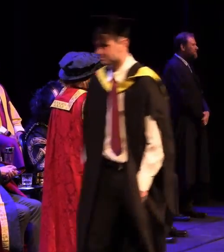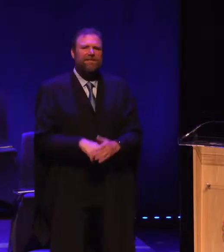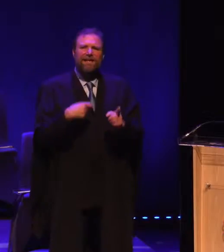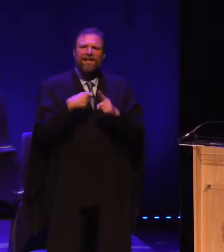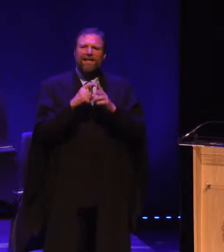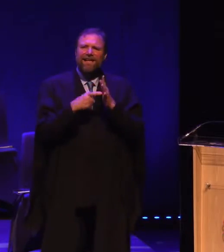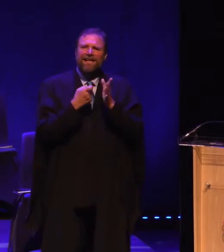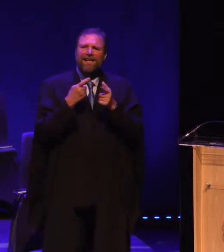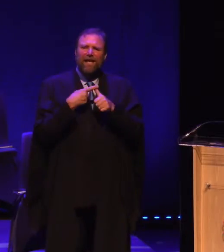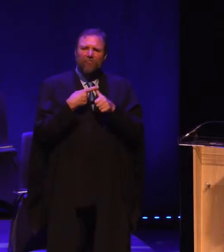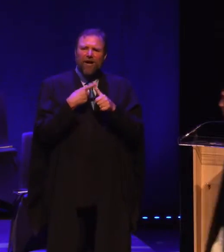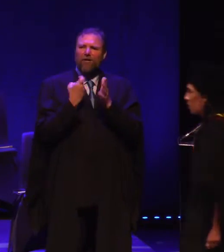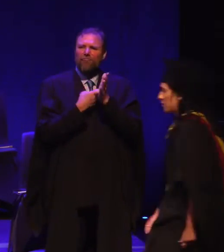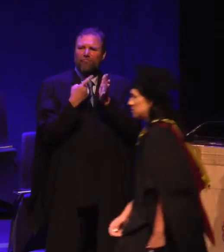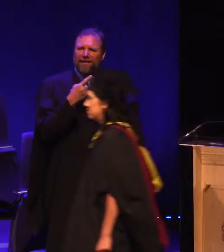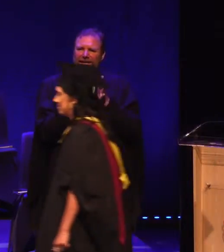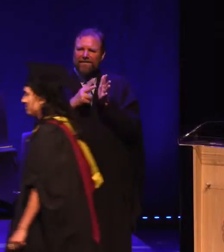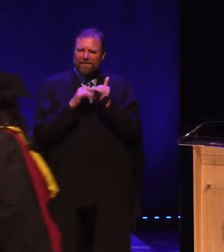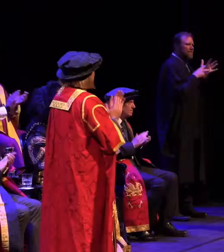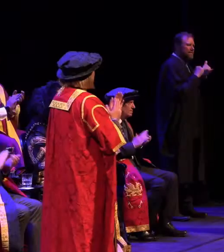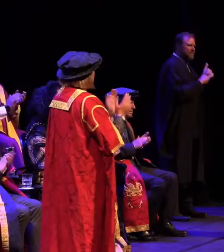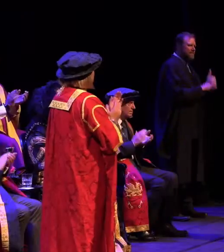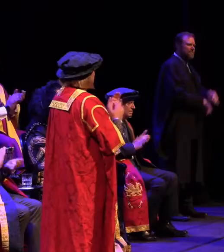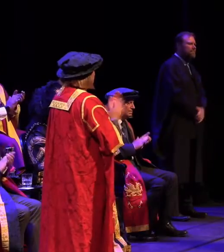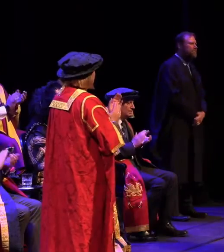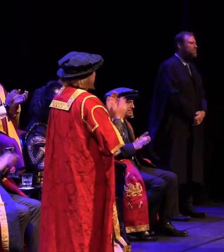Kira Reeves.